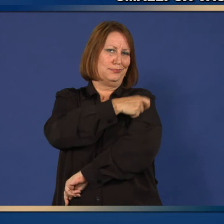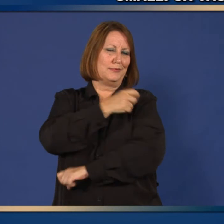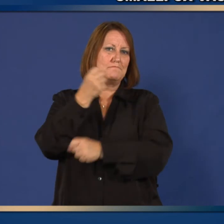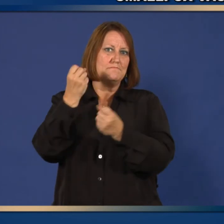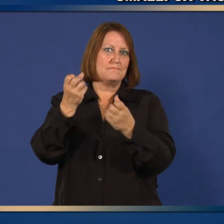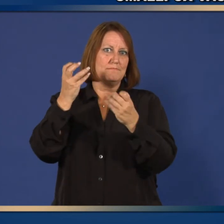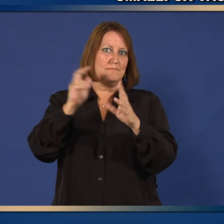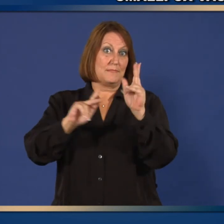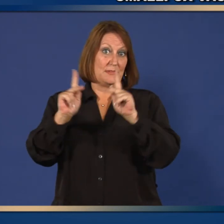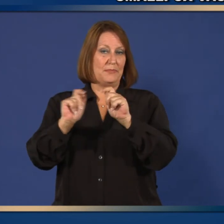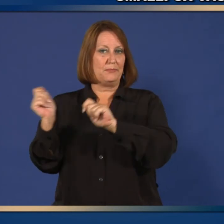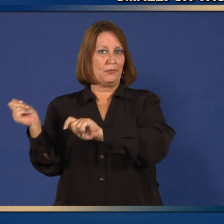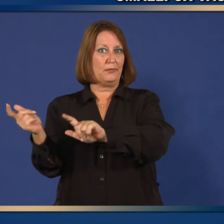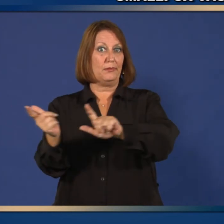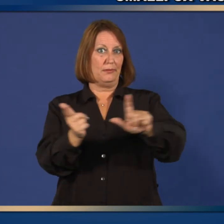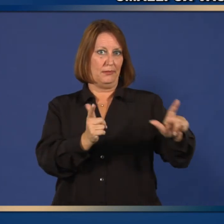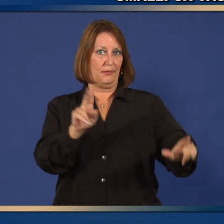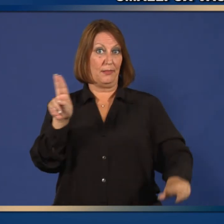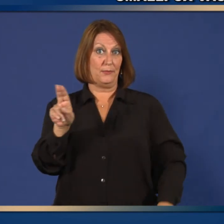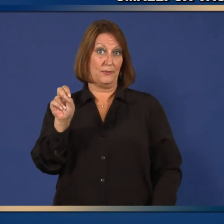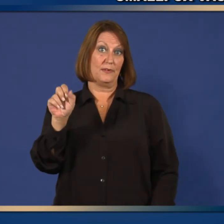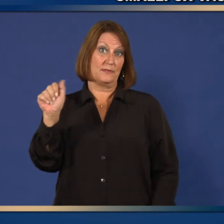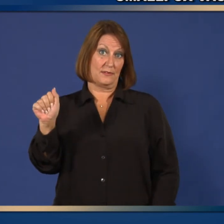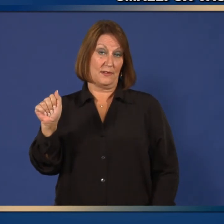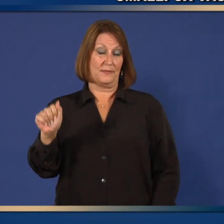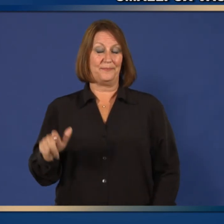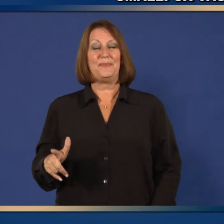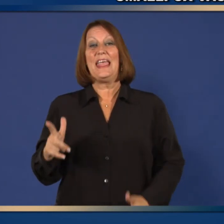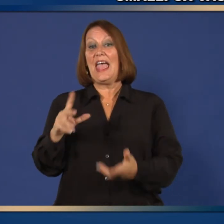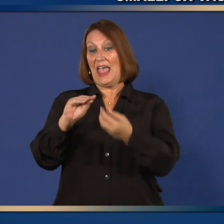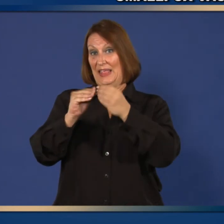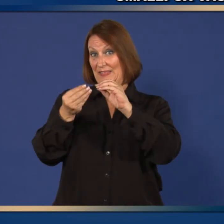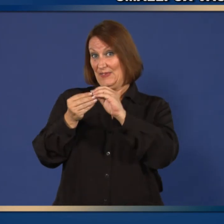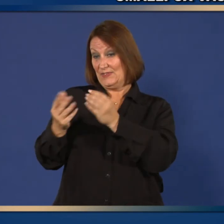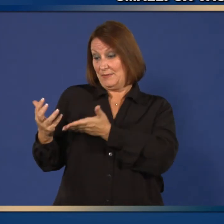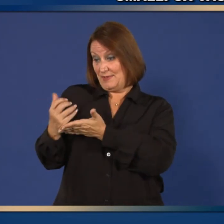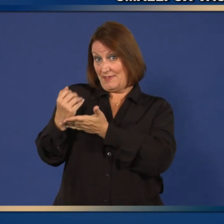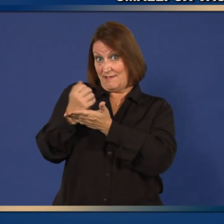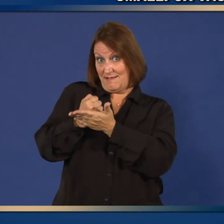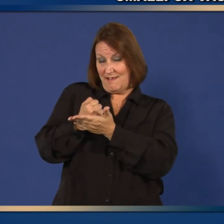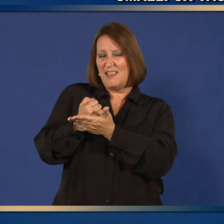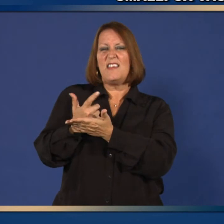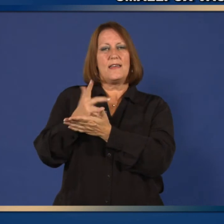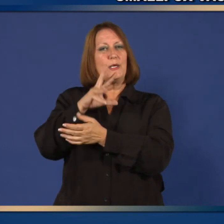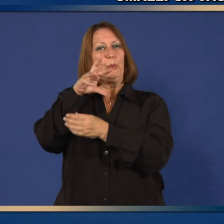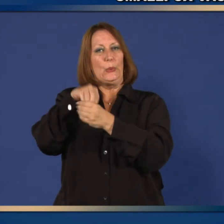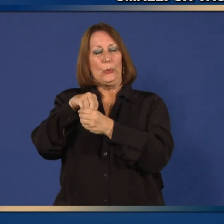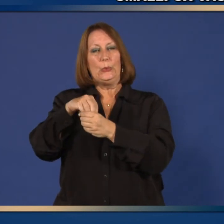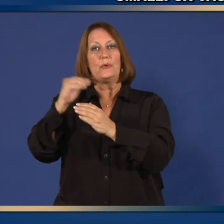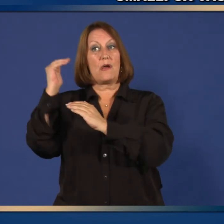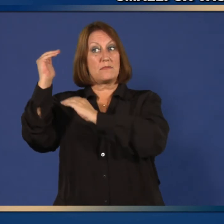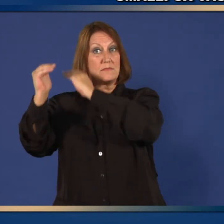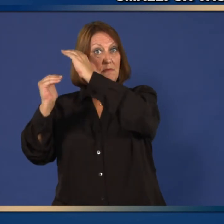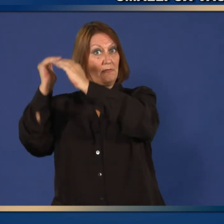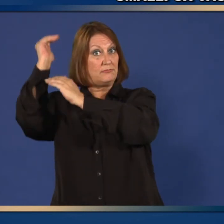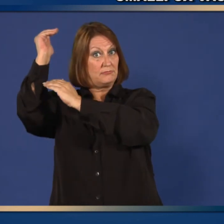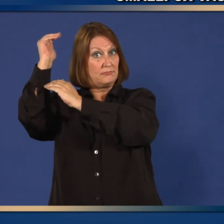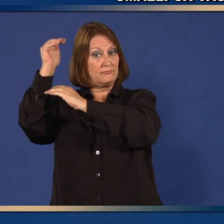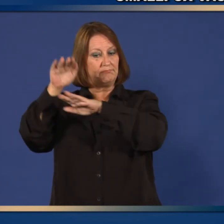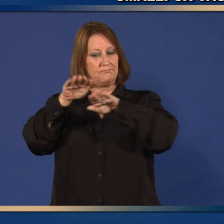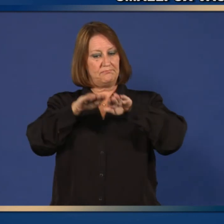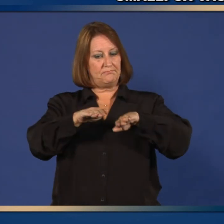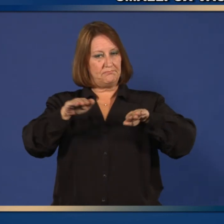The numbers reflect how often the problems occurred in infants, children,